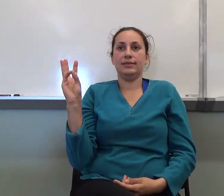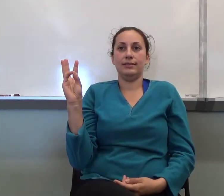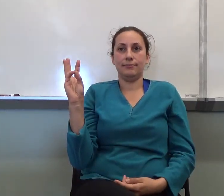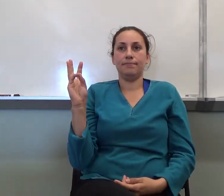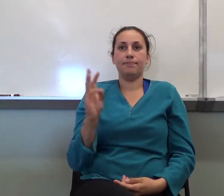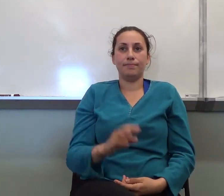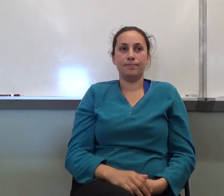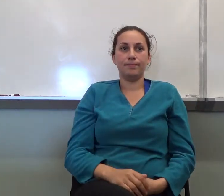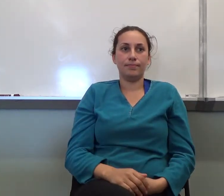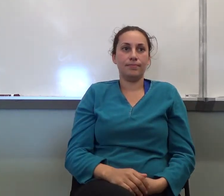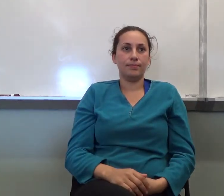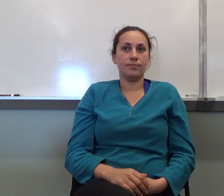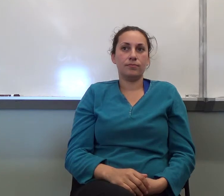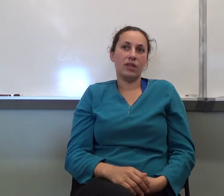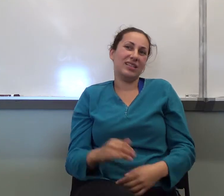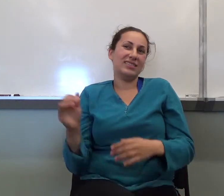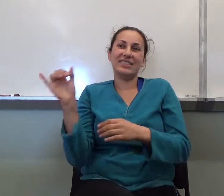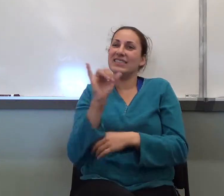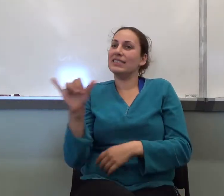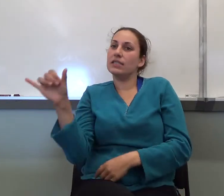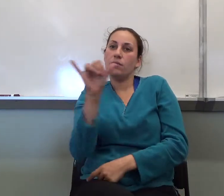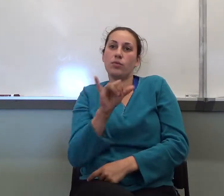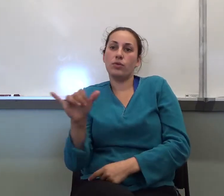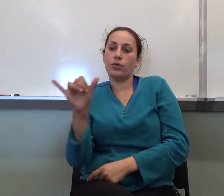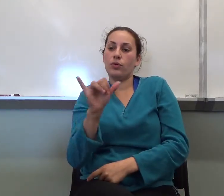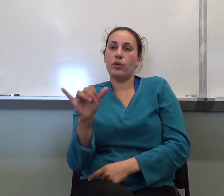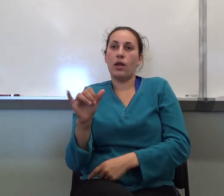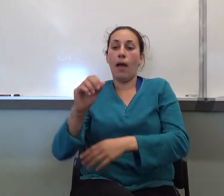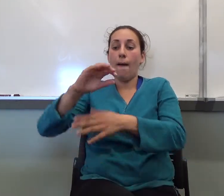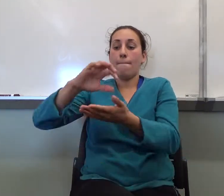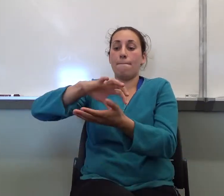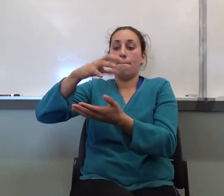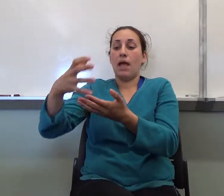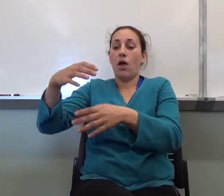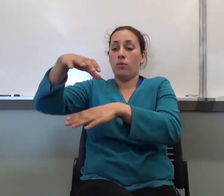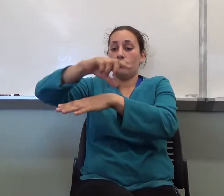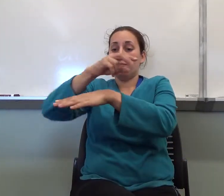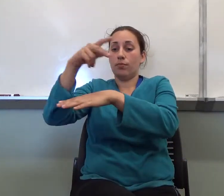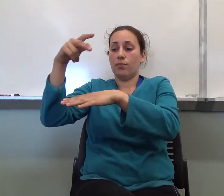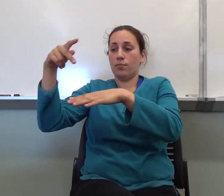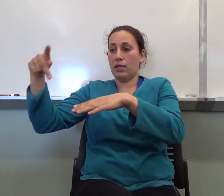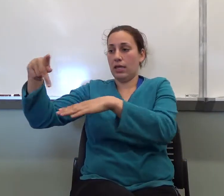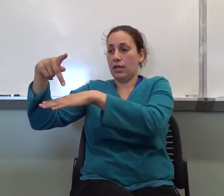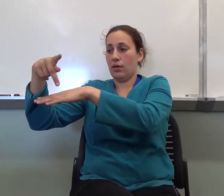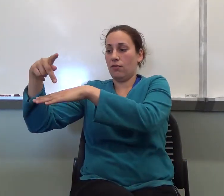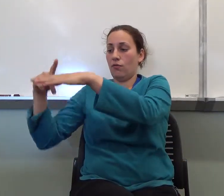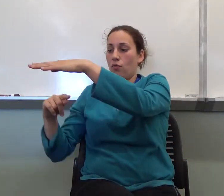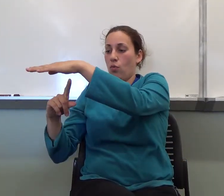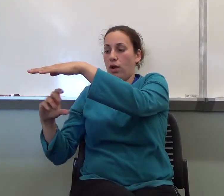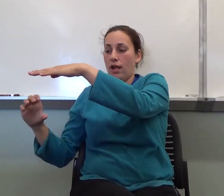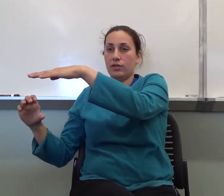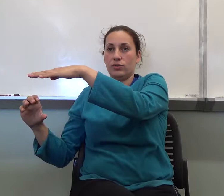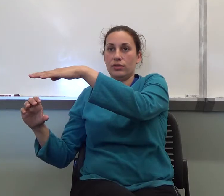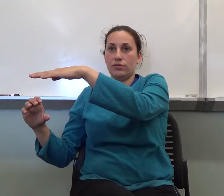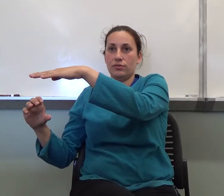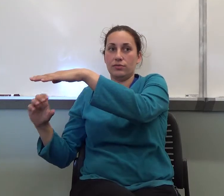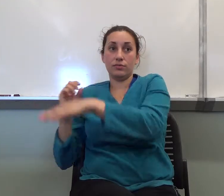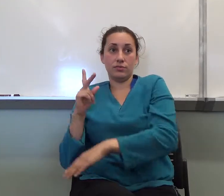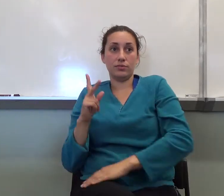something similar over here. Amount over base is equal to p over 100. Now, the real way to grasp this is to see it in action. Look